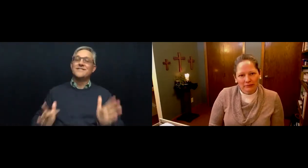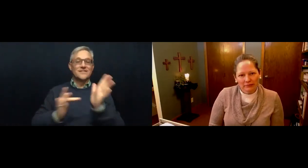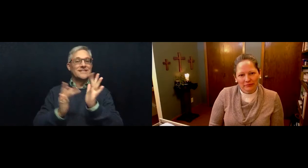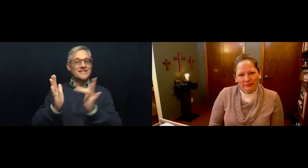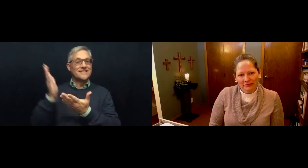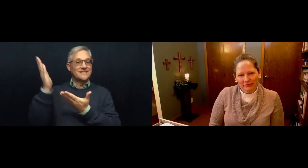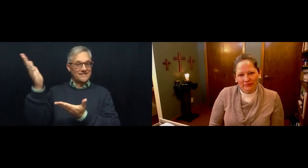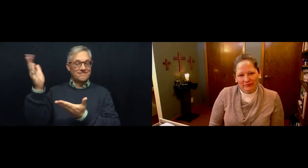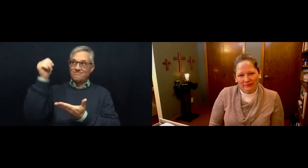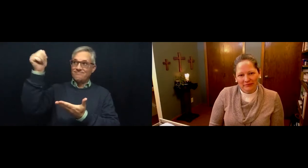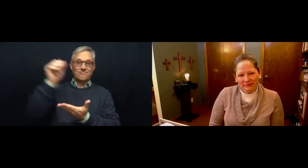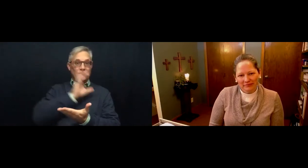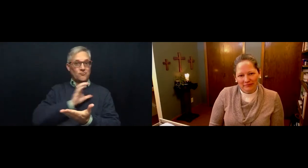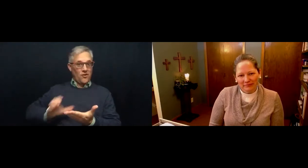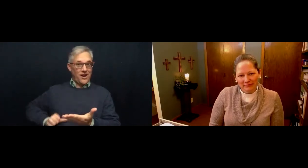Christ.